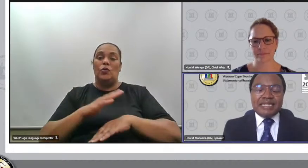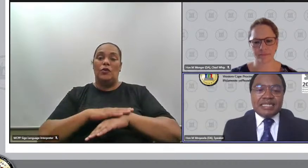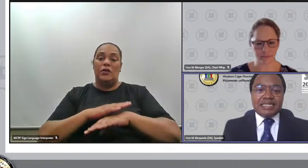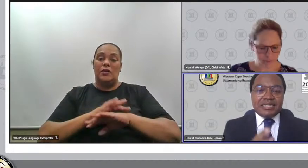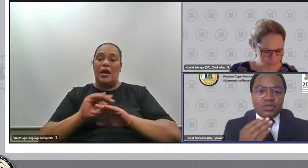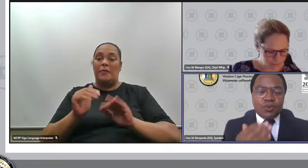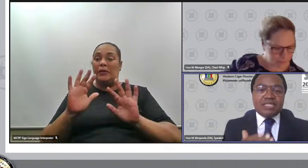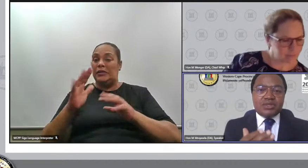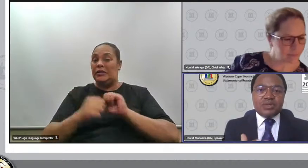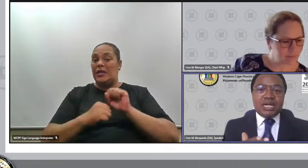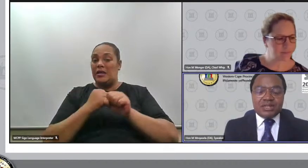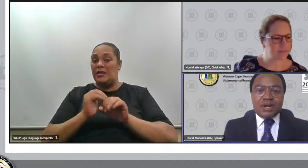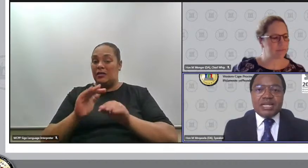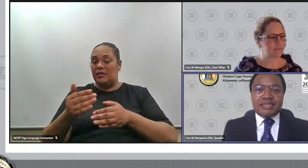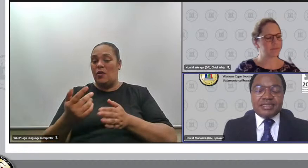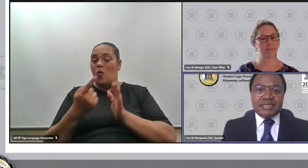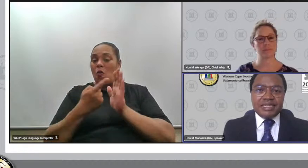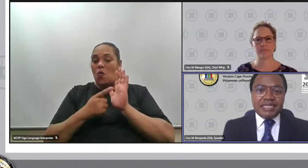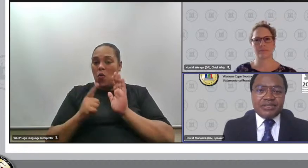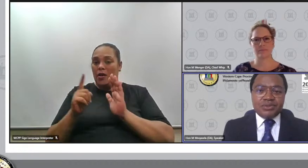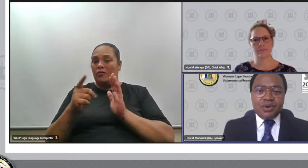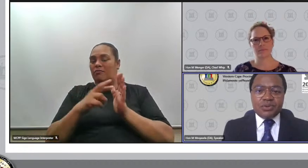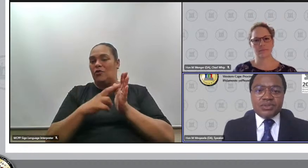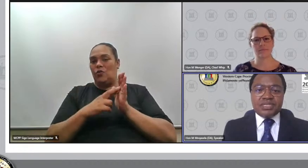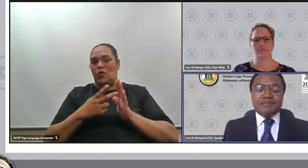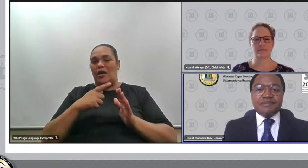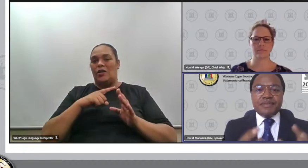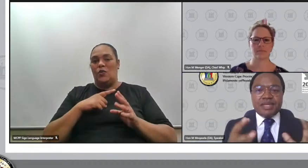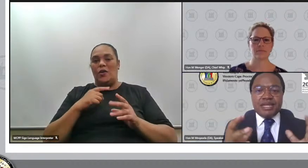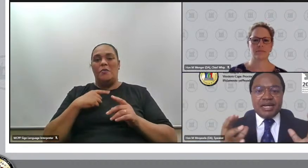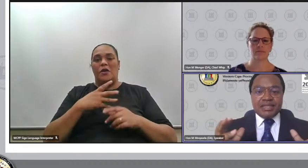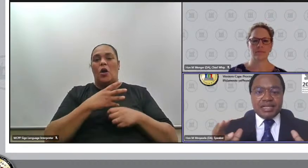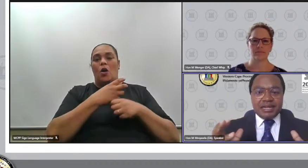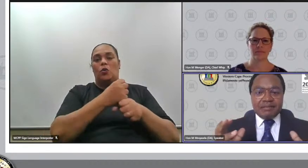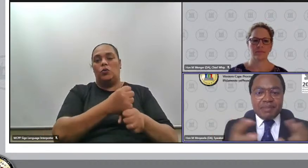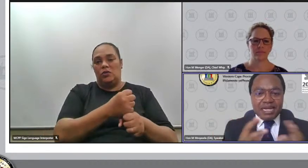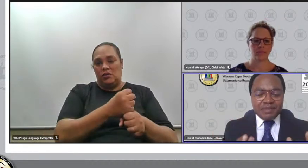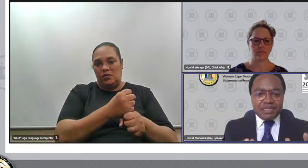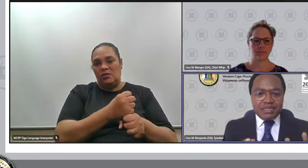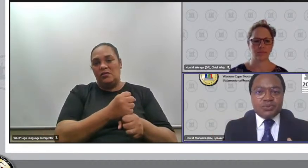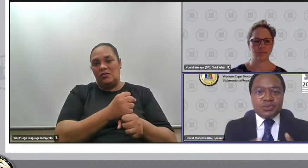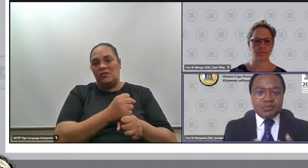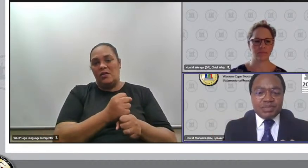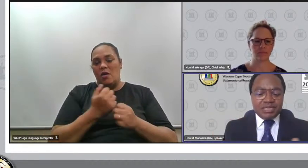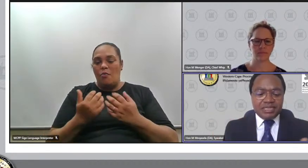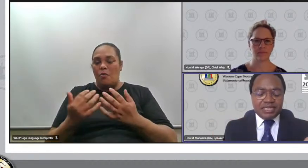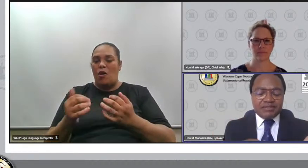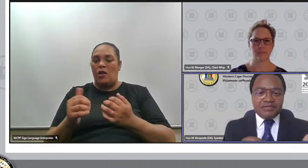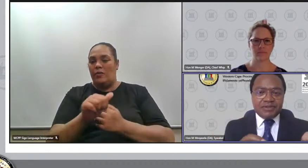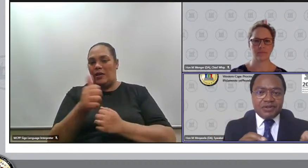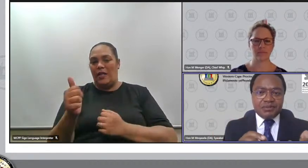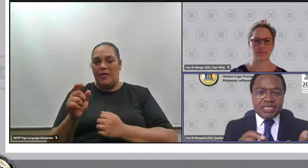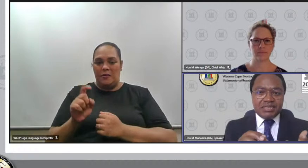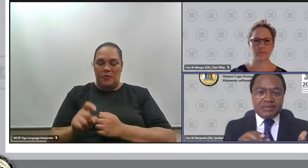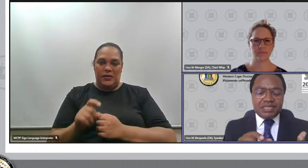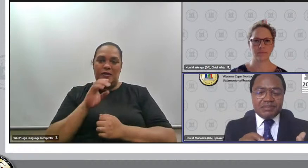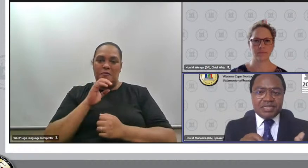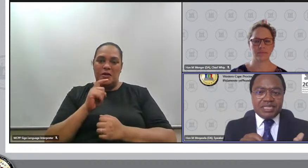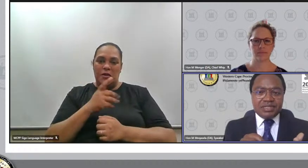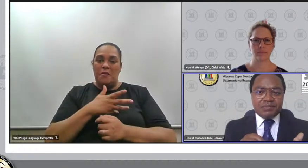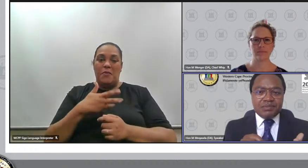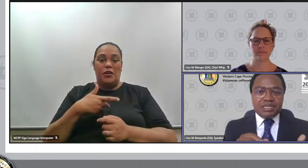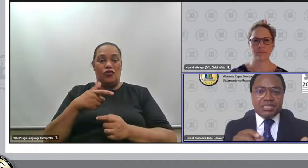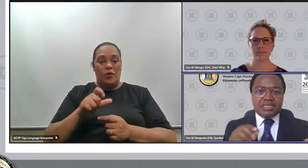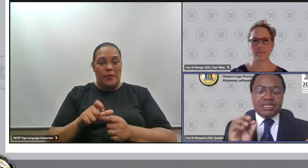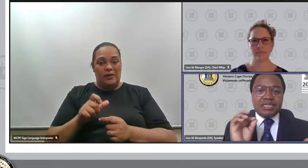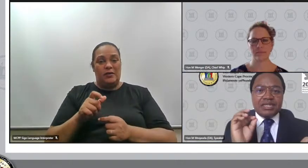10 years, at least once we are required to host other parliaments. And that will mean, therefore, Madam Chairperson